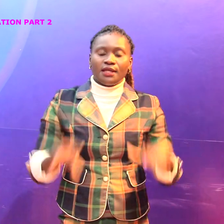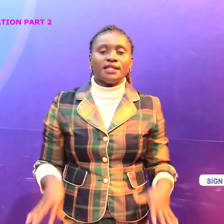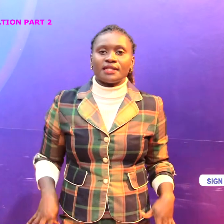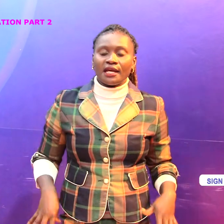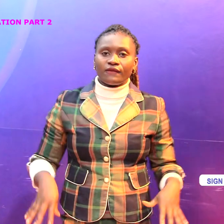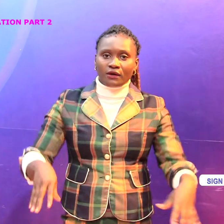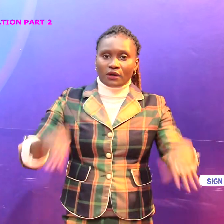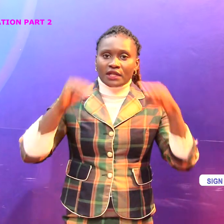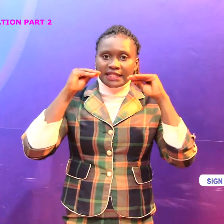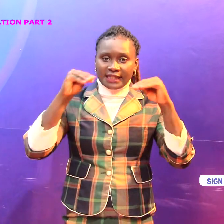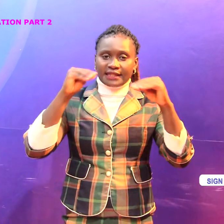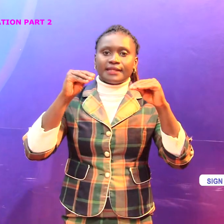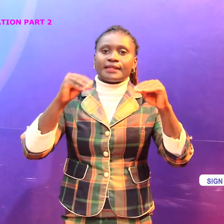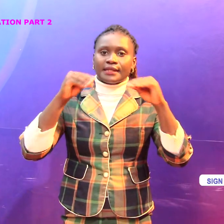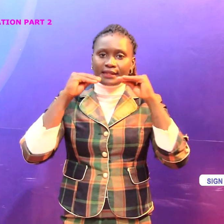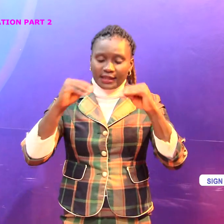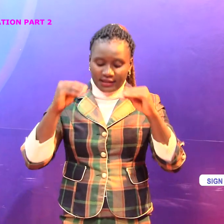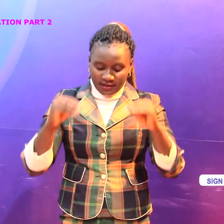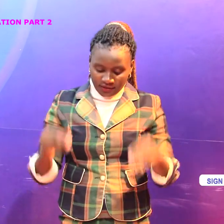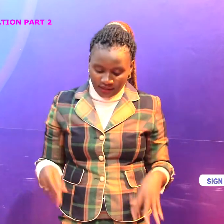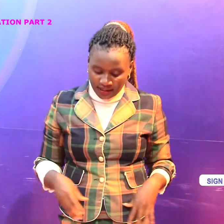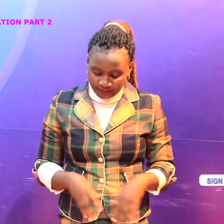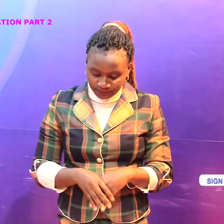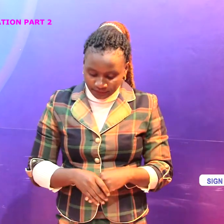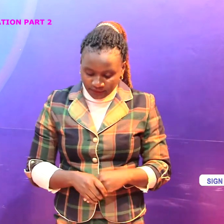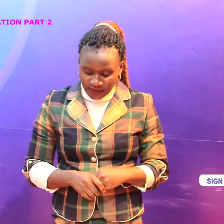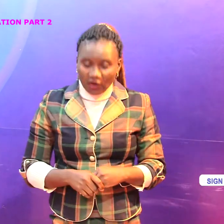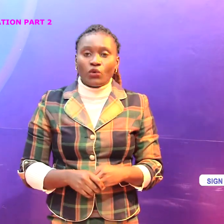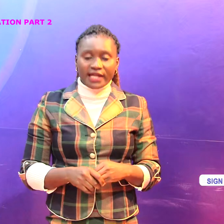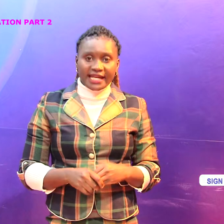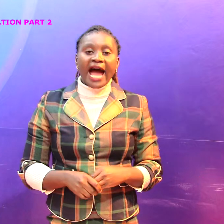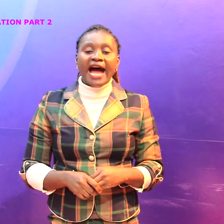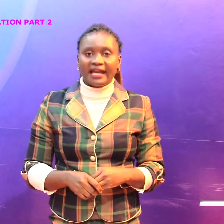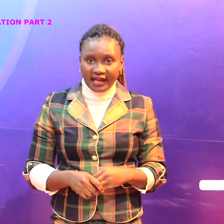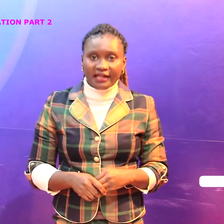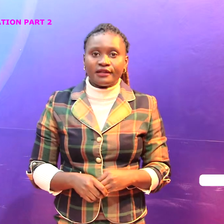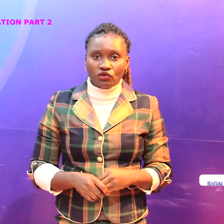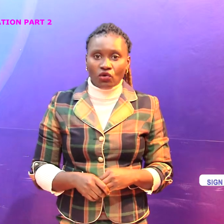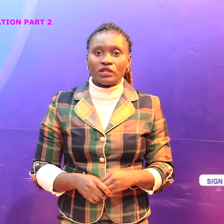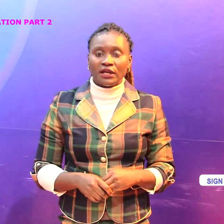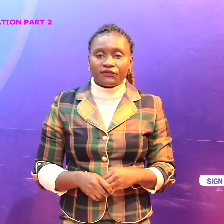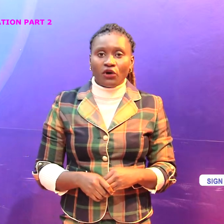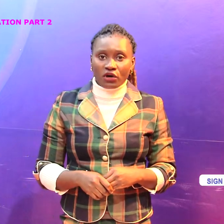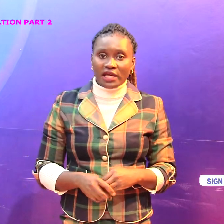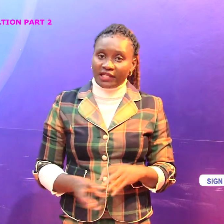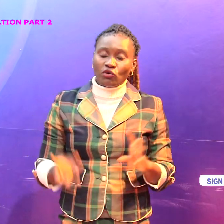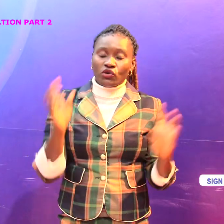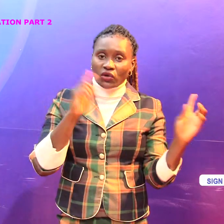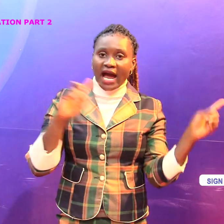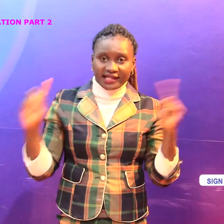This is a sign for teach. Teach. Okay? With a head nod for yes, because we are